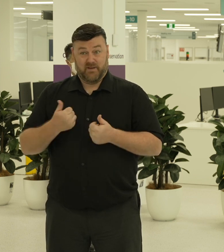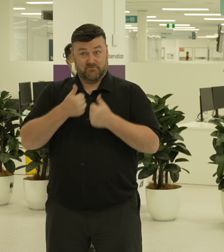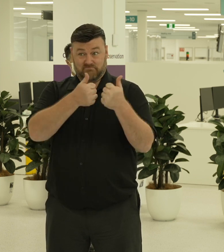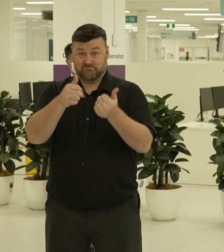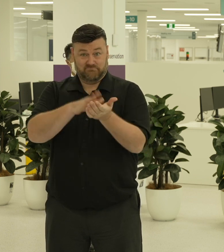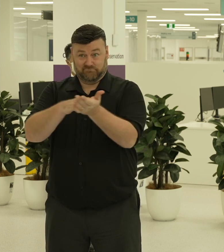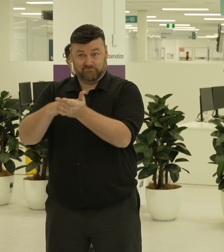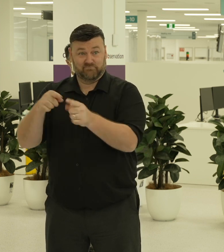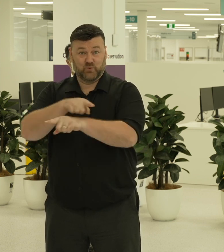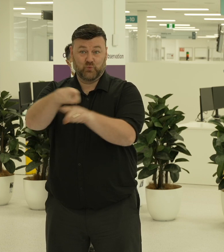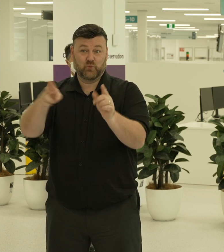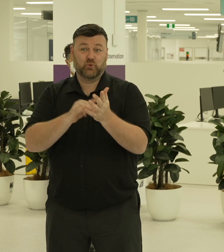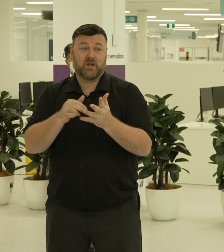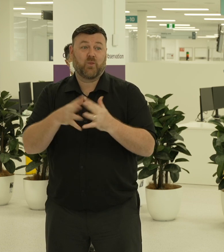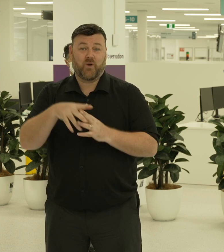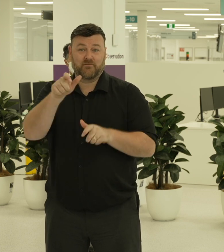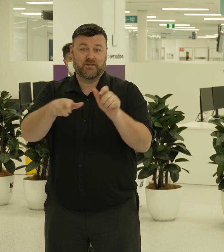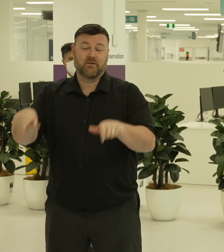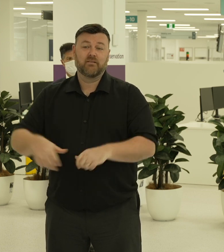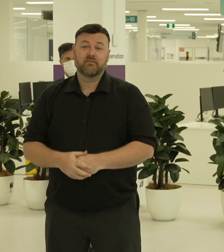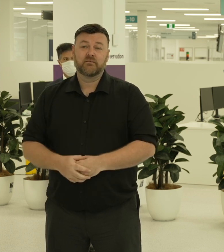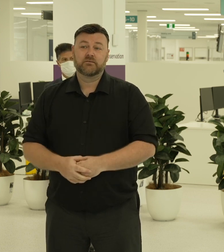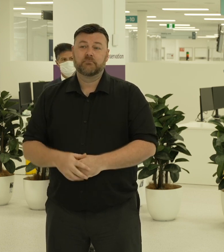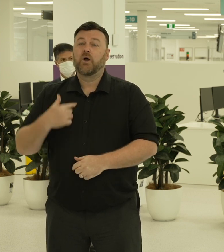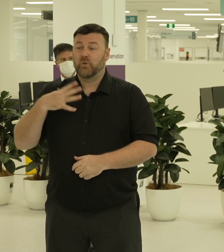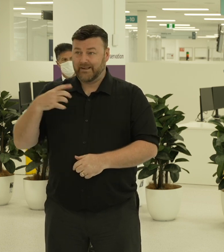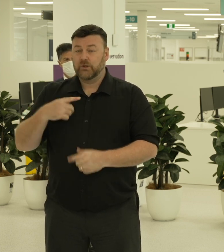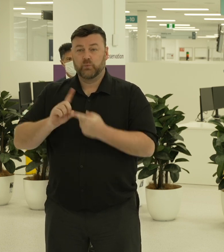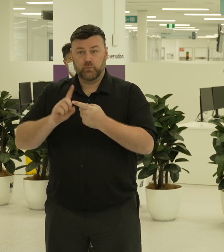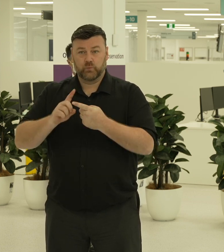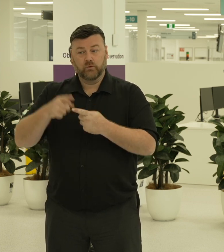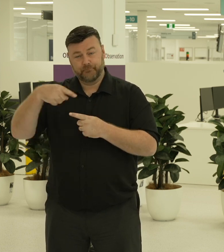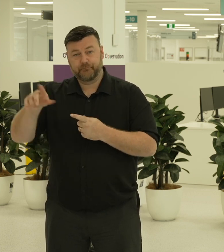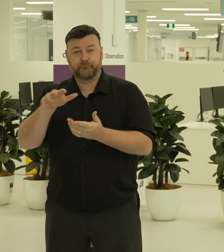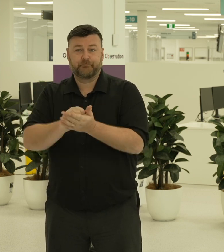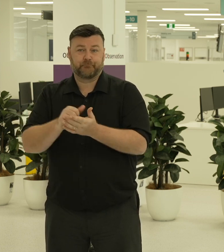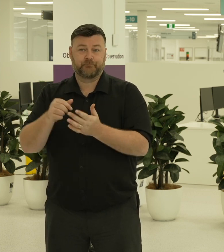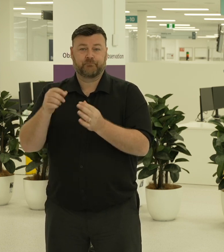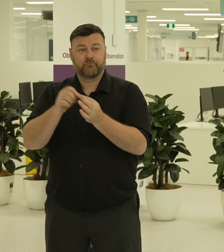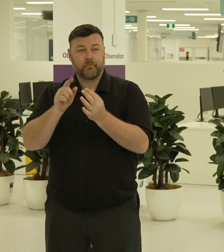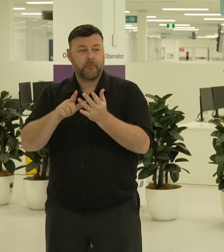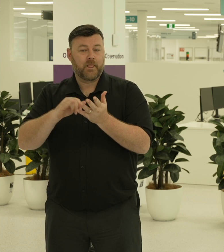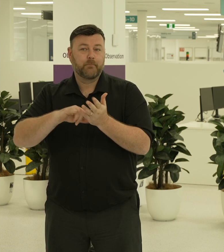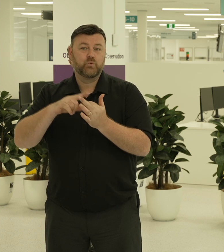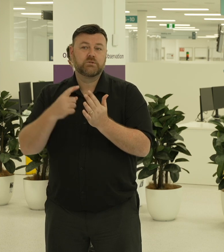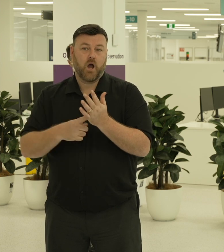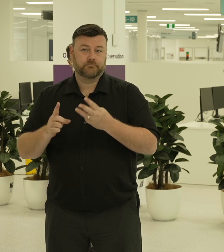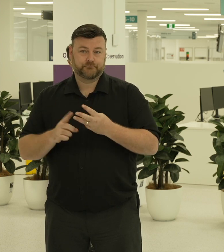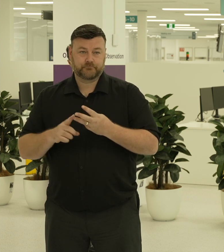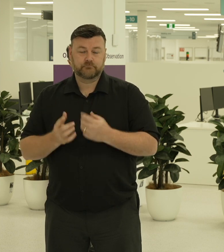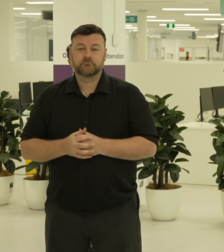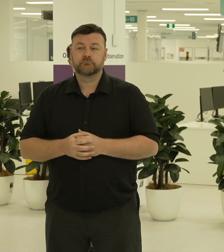Wales. We've just got to keep making them. I know, and that whether that's getting boosted, whether that's